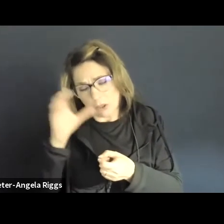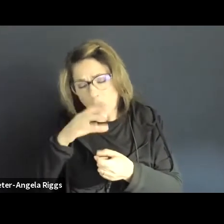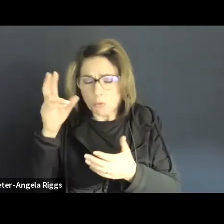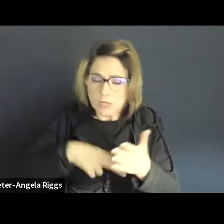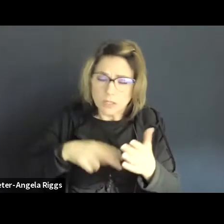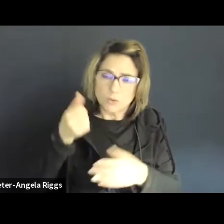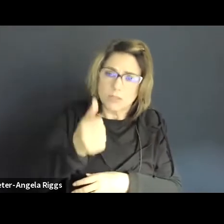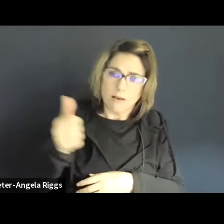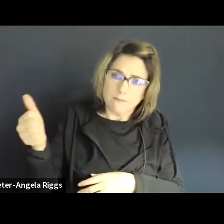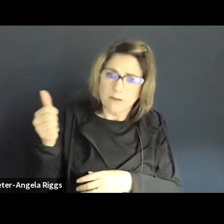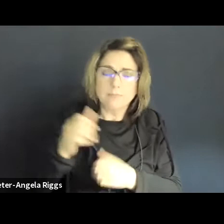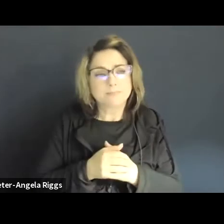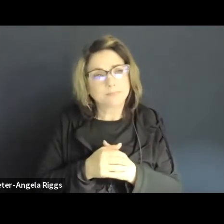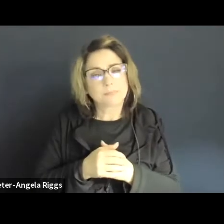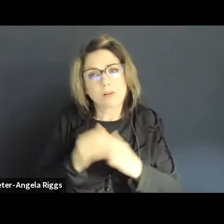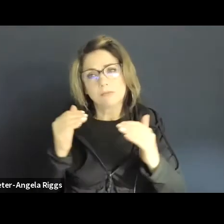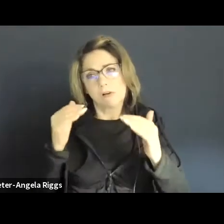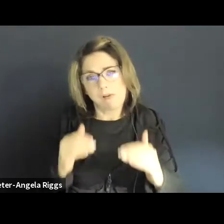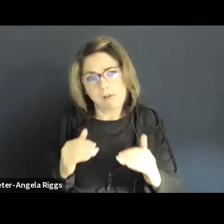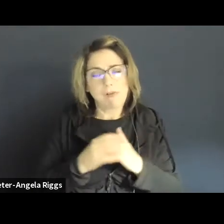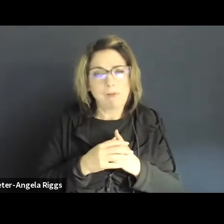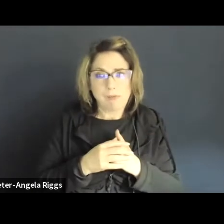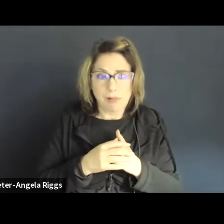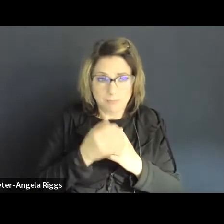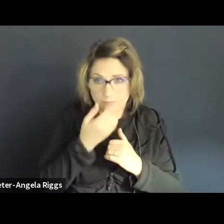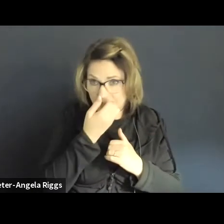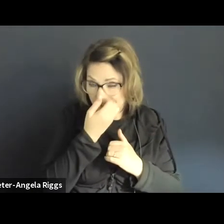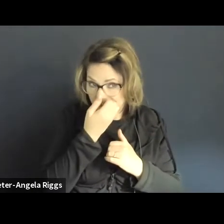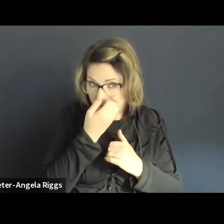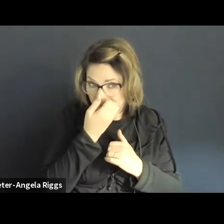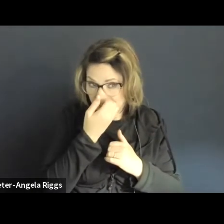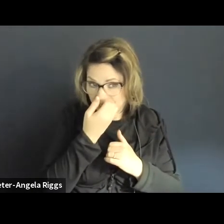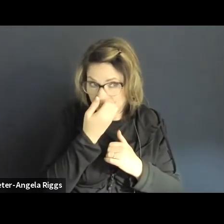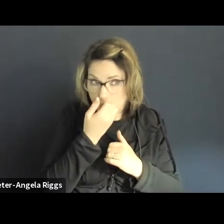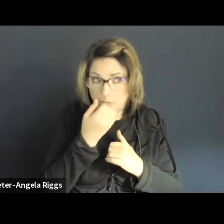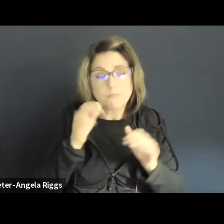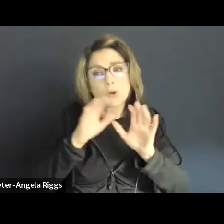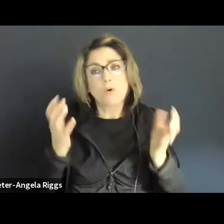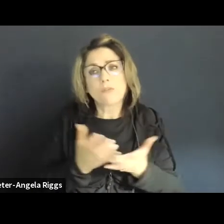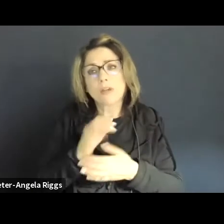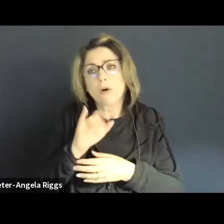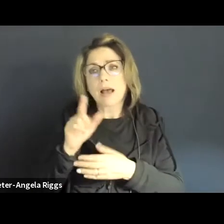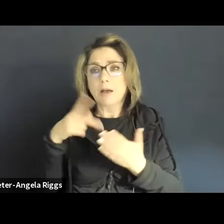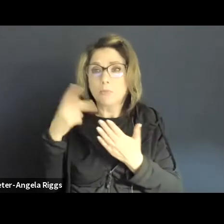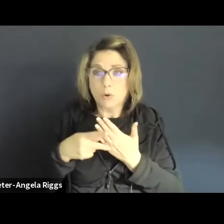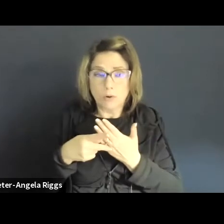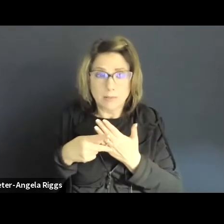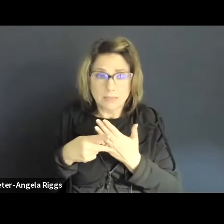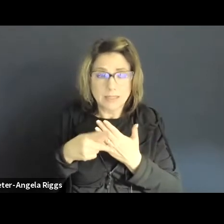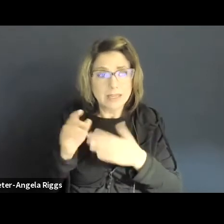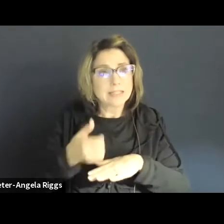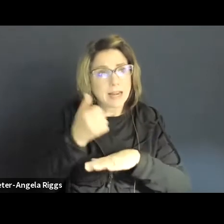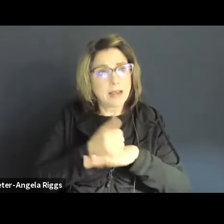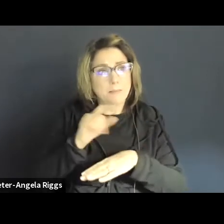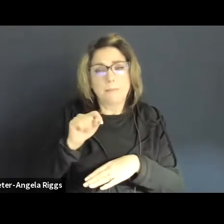leisure. Moving to the next slide, we can now discuss the overview of IO programs established by Title